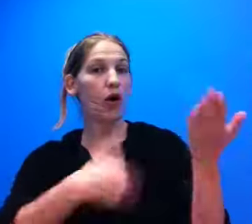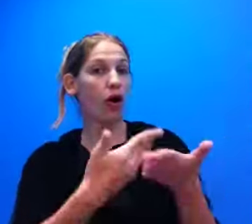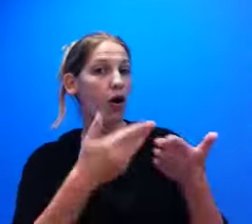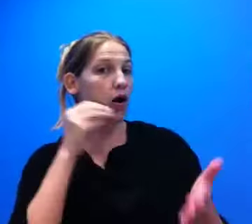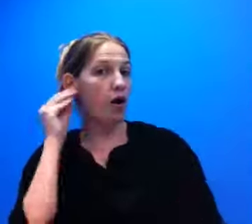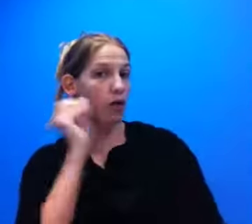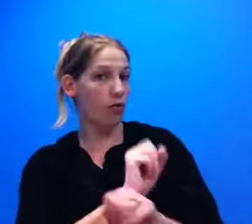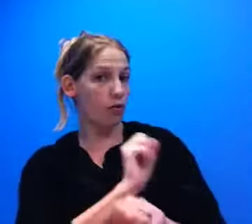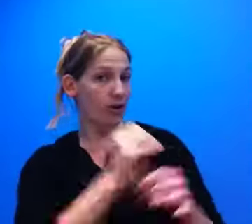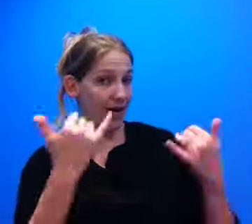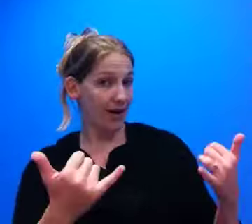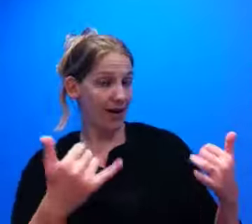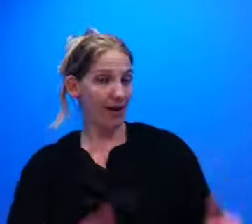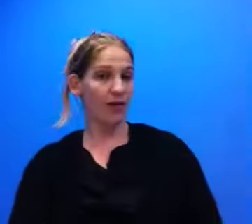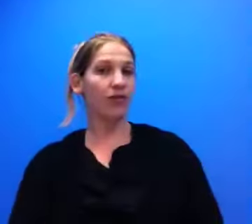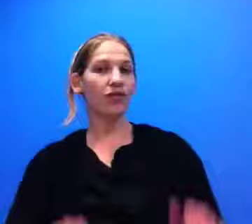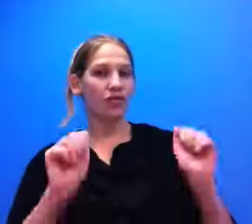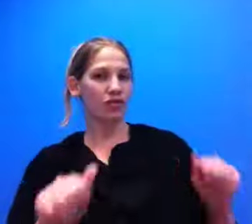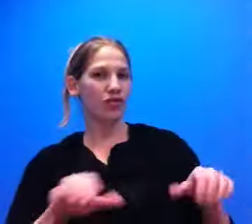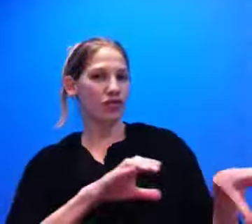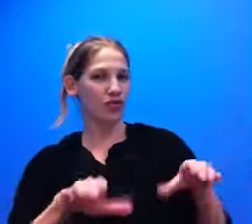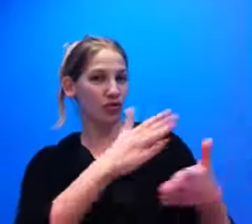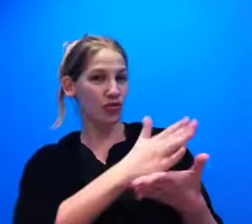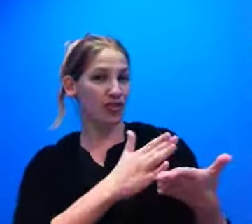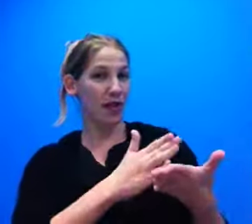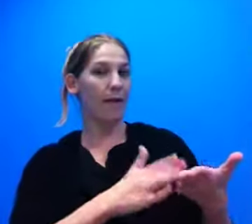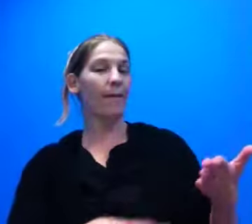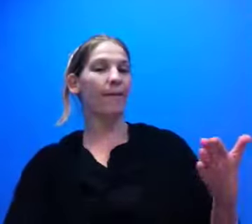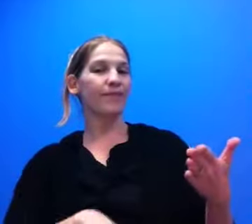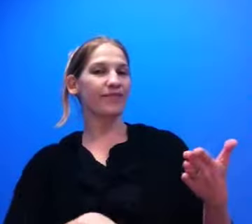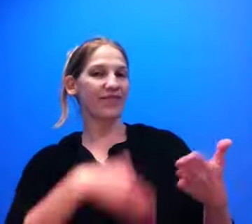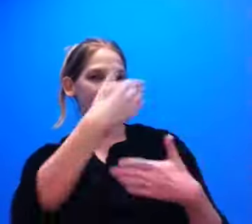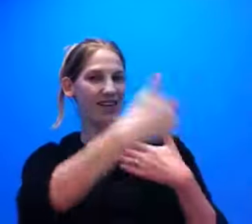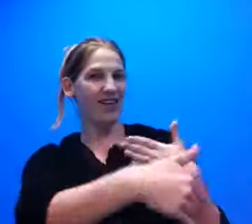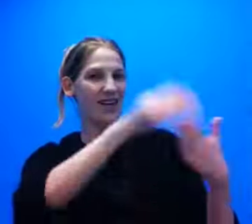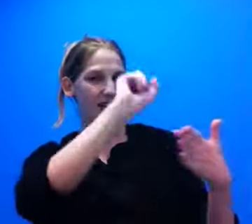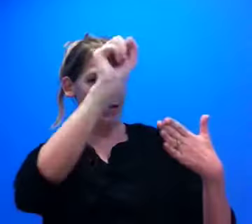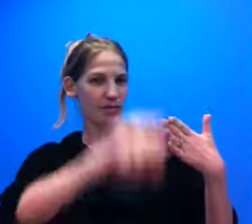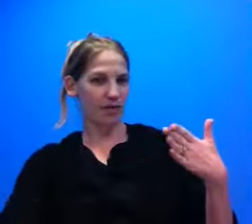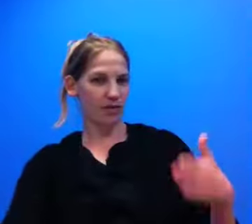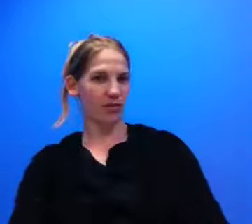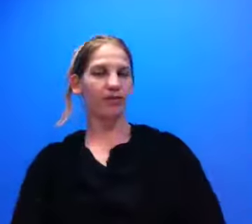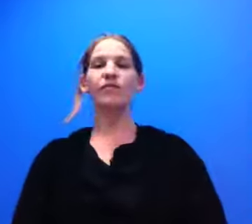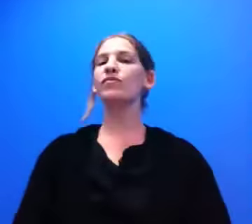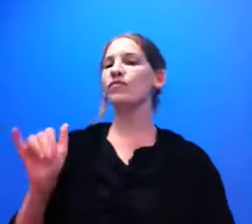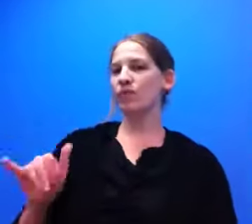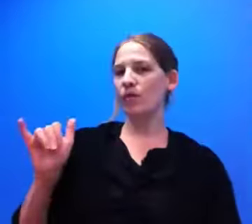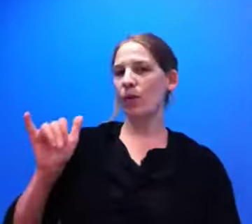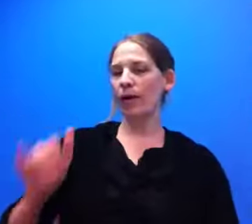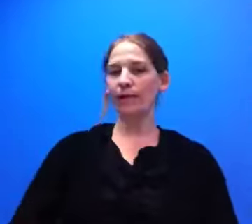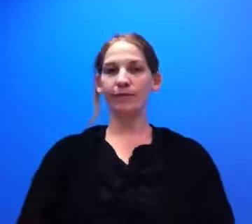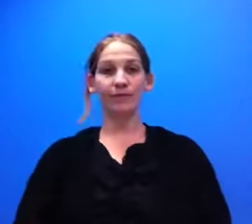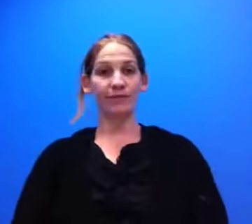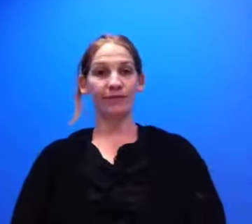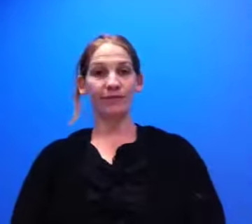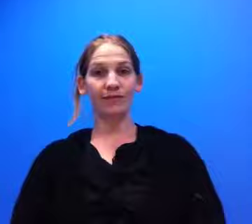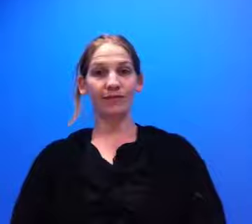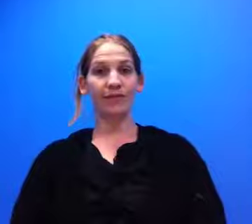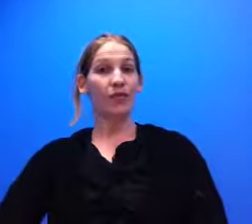All right, that goes for all of you too. Anyway, let's do some basic subtraction first to kind of review what we've already learned. Okay, let's do,